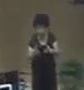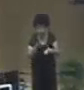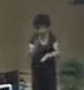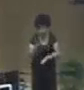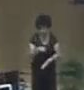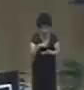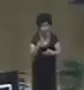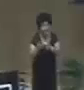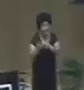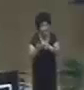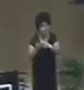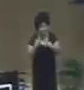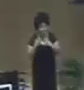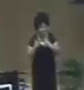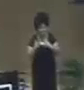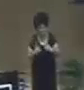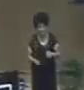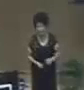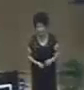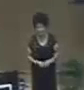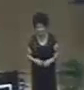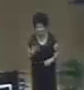package. And of course, when we started in prisons years ago,